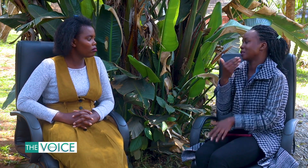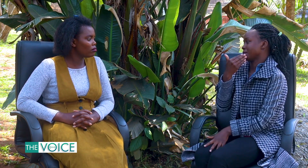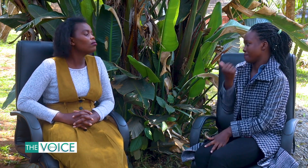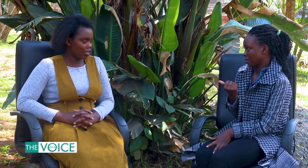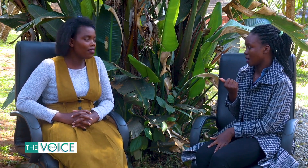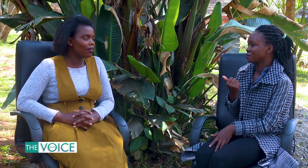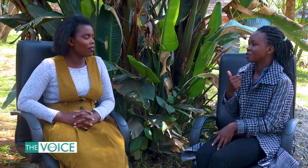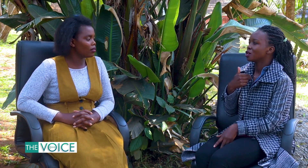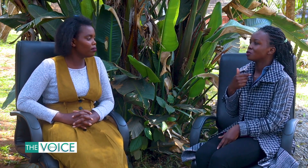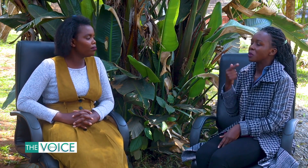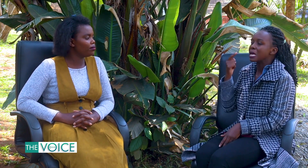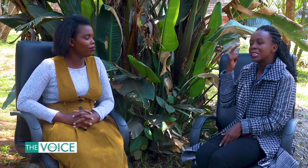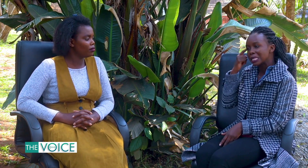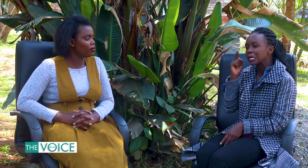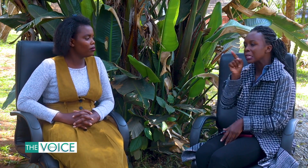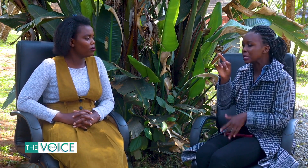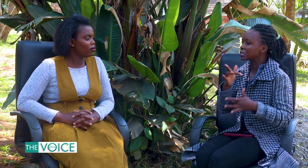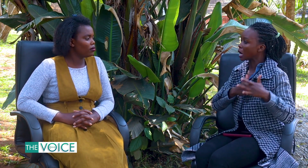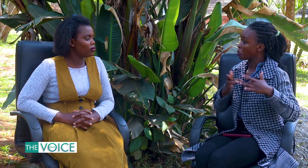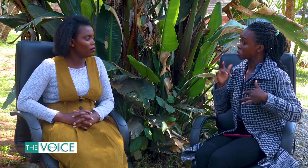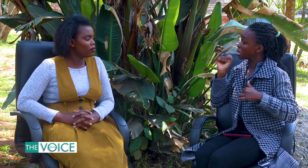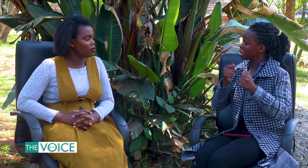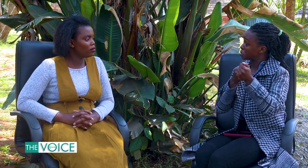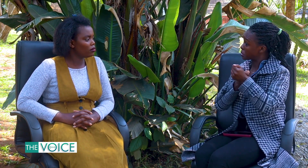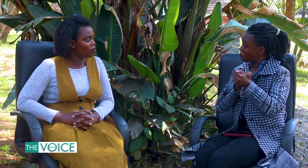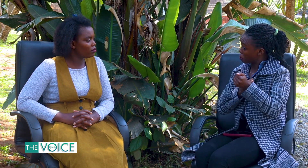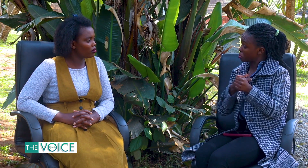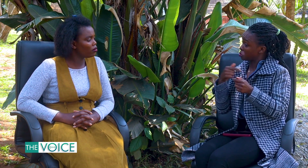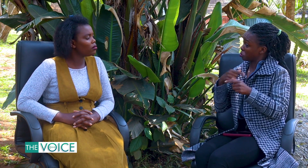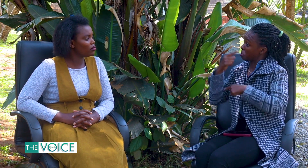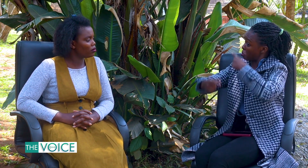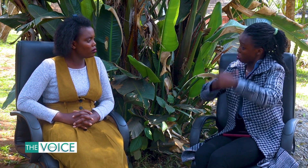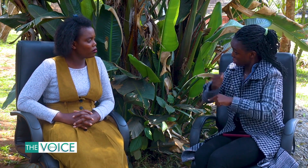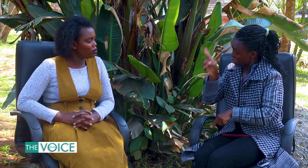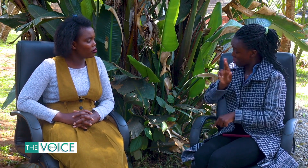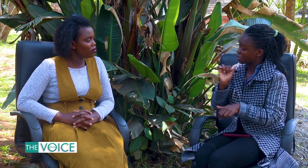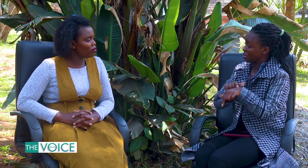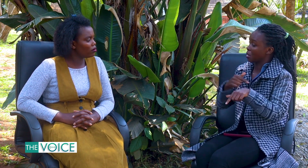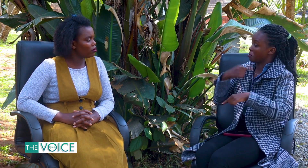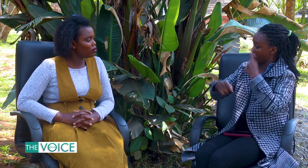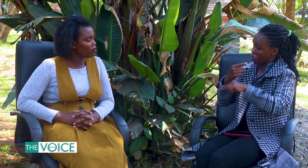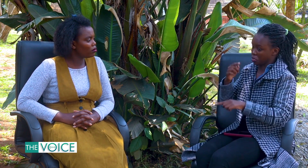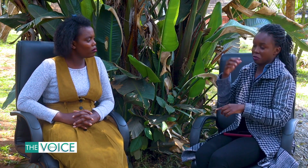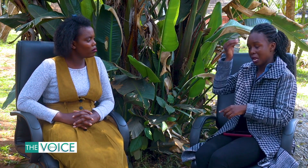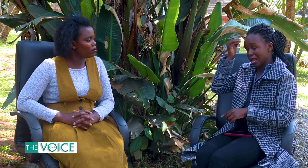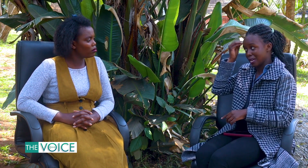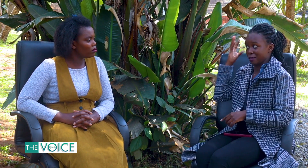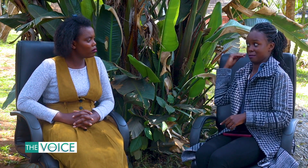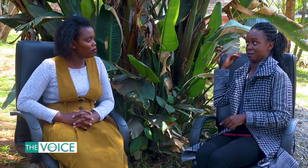wasn't the best. So it was so concerning because my parents really were so supportive, and